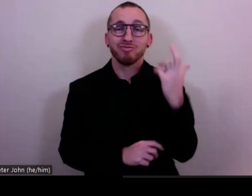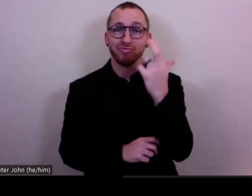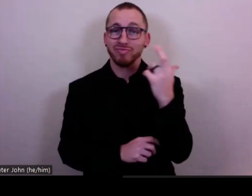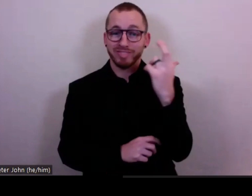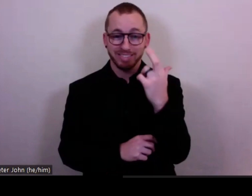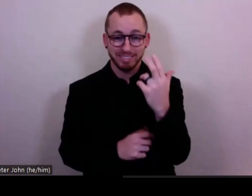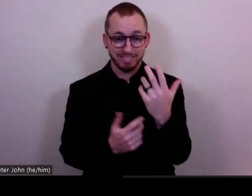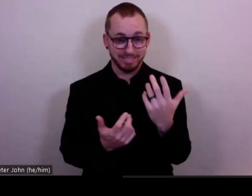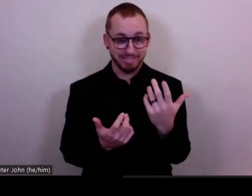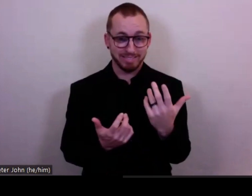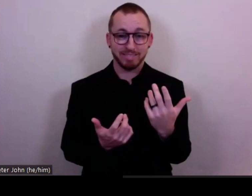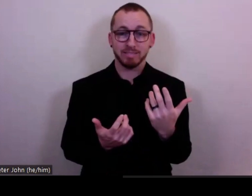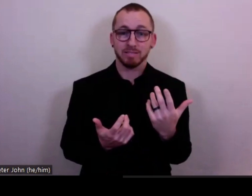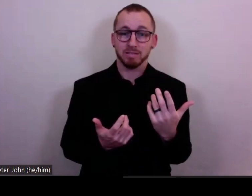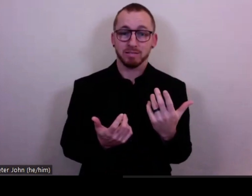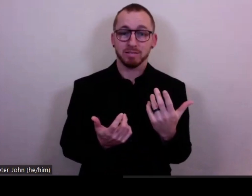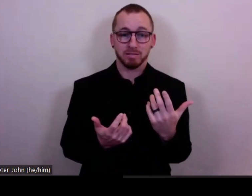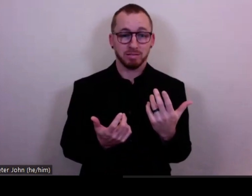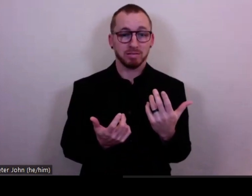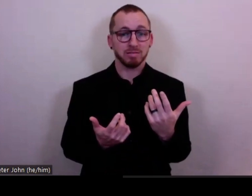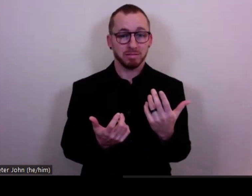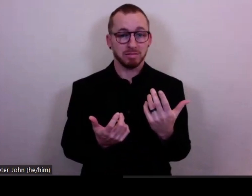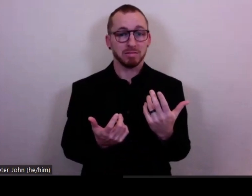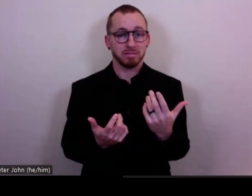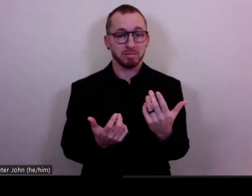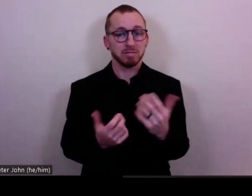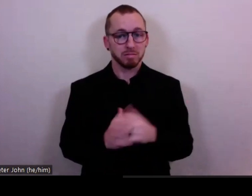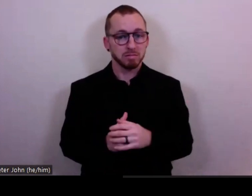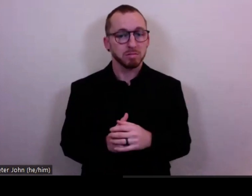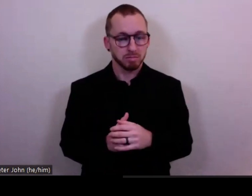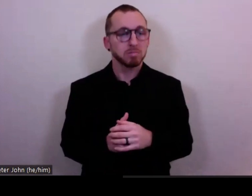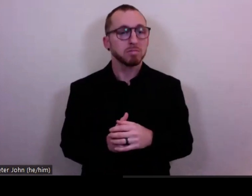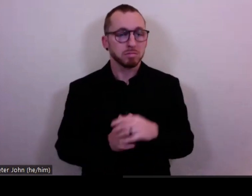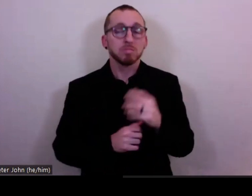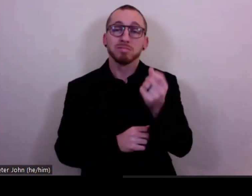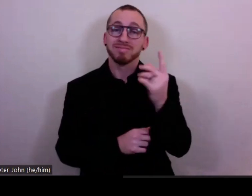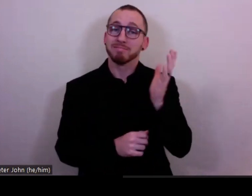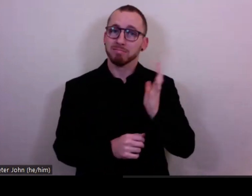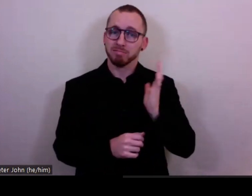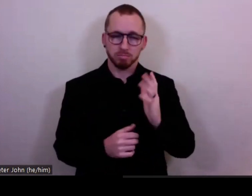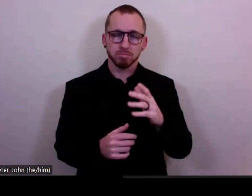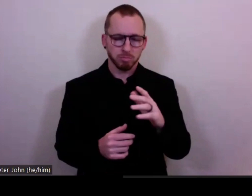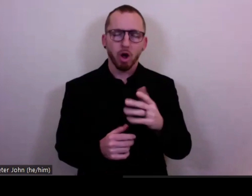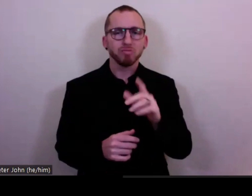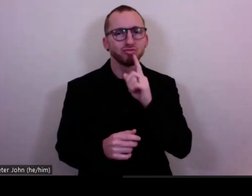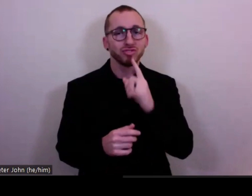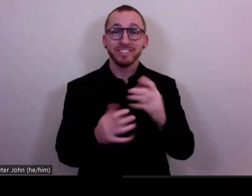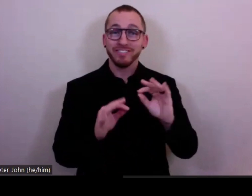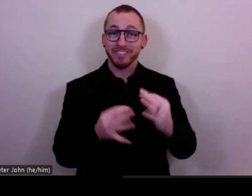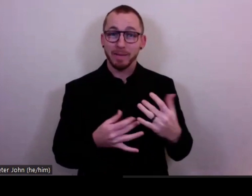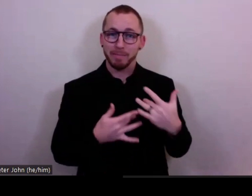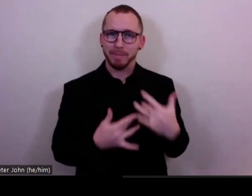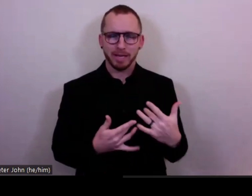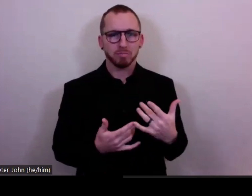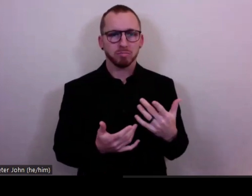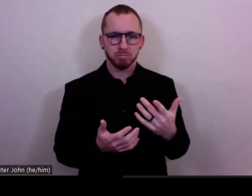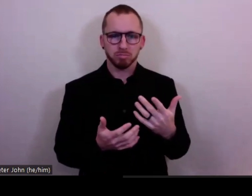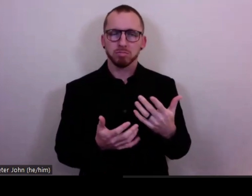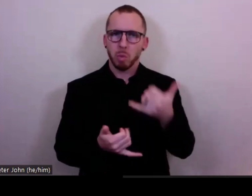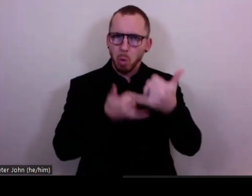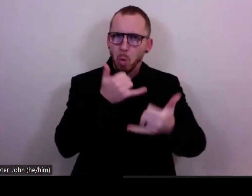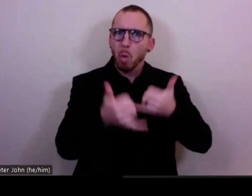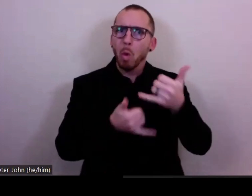other children. And so that's the time that families will get a tremendous amount of calls during that